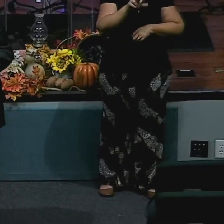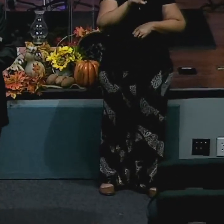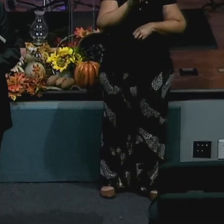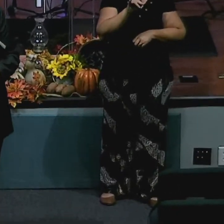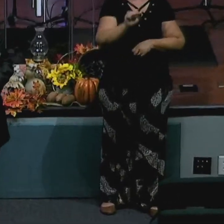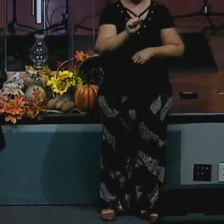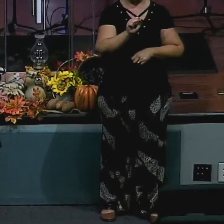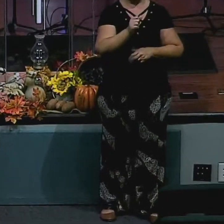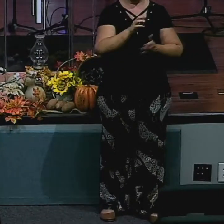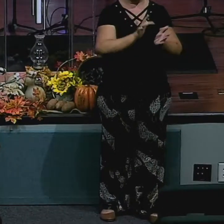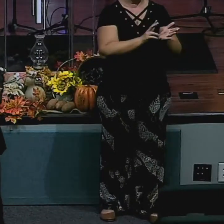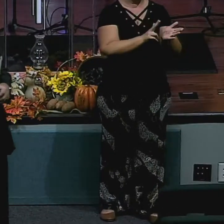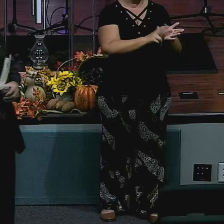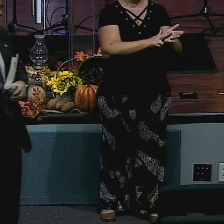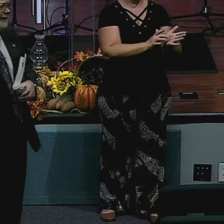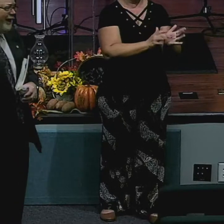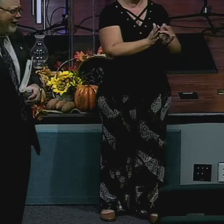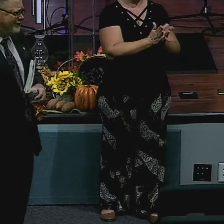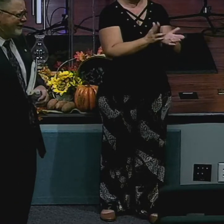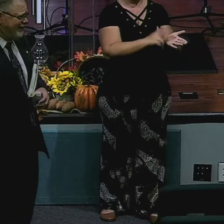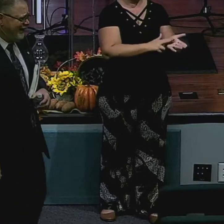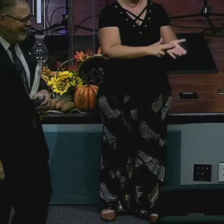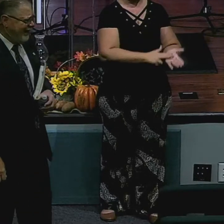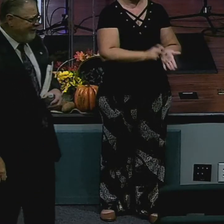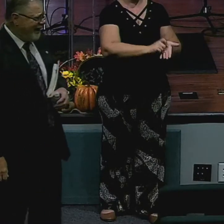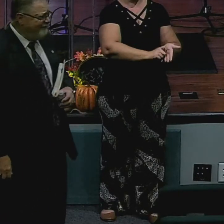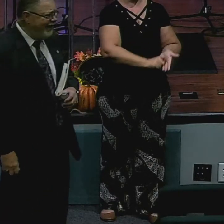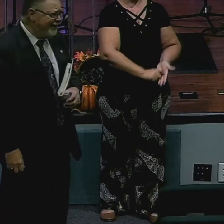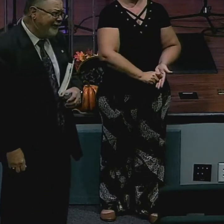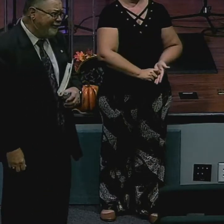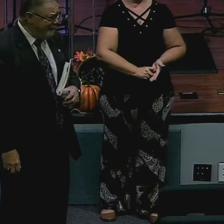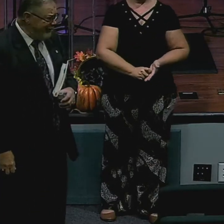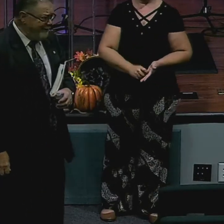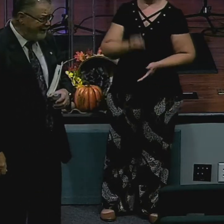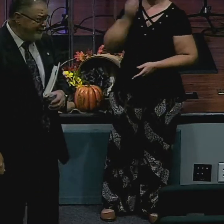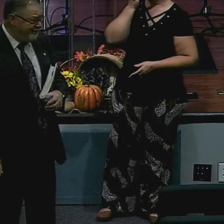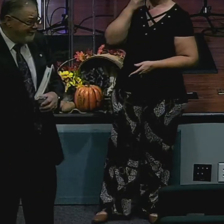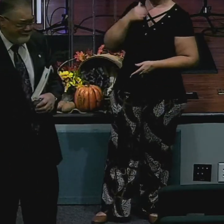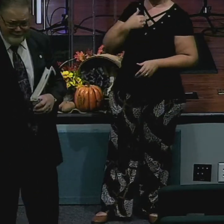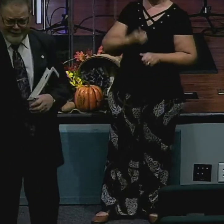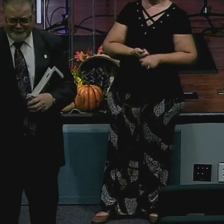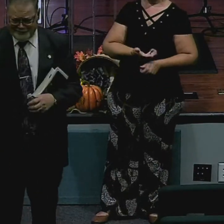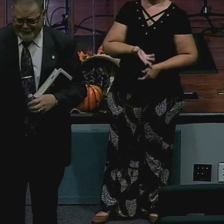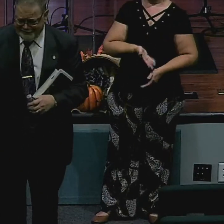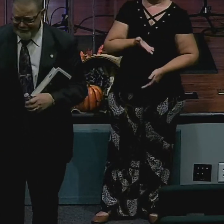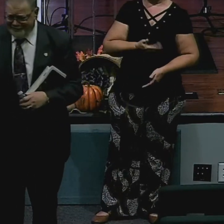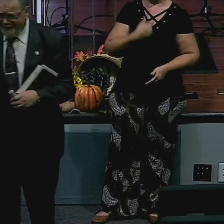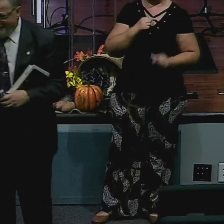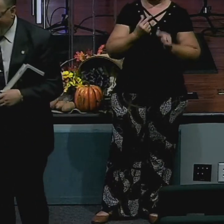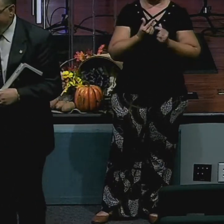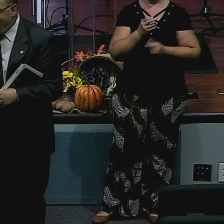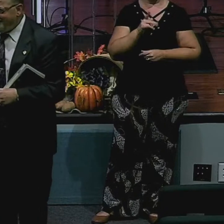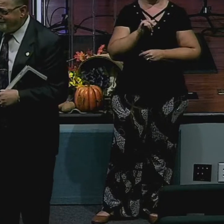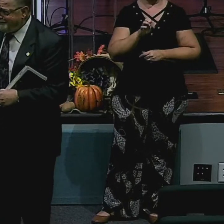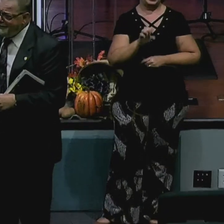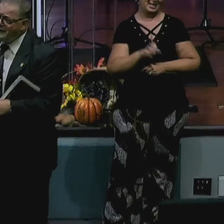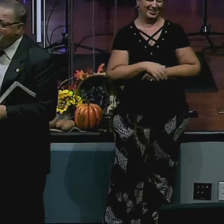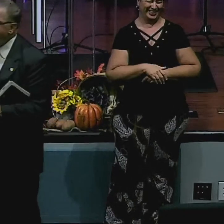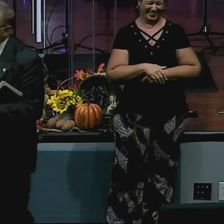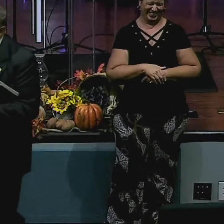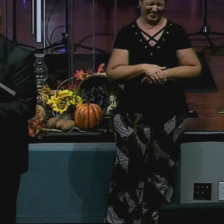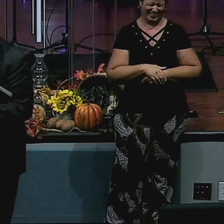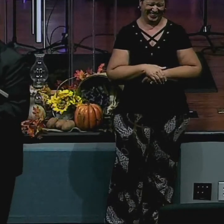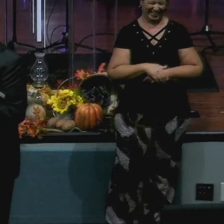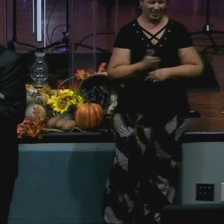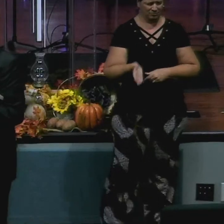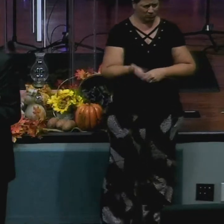for people. She said, go get your Bible signed by Dr. Vines. And I'm like, I'm not a little groupie. I'm not going to go get my Bible signed. And she said, go